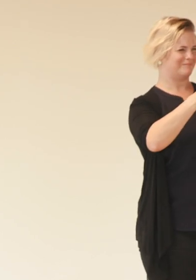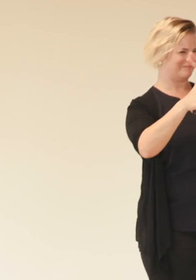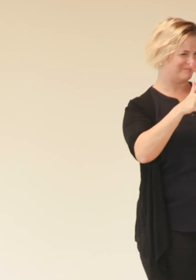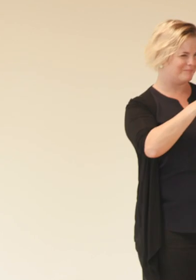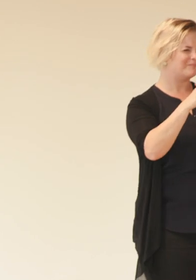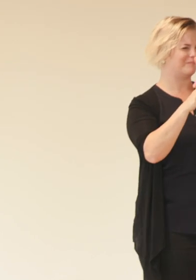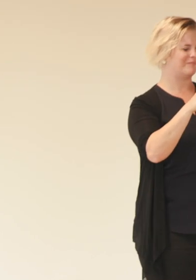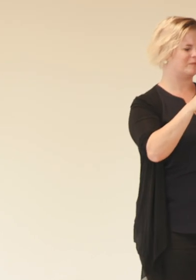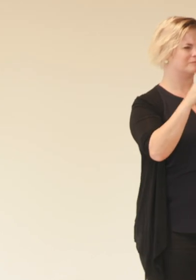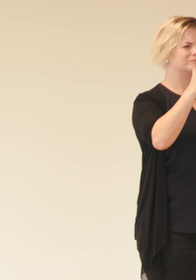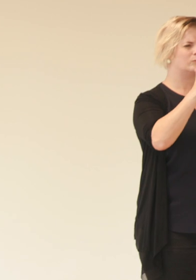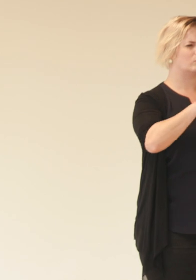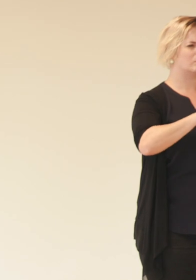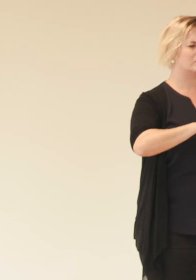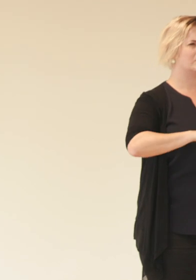at that moment,